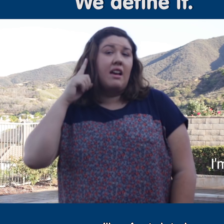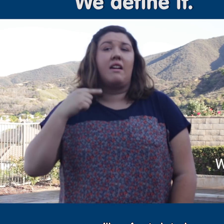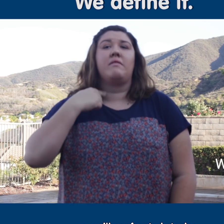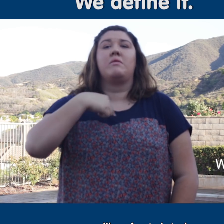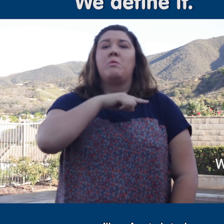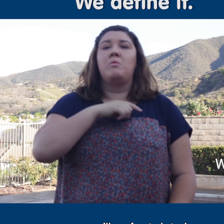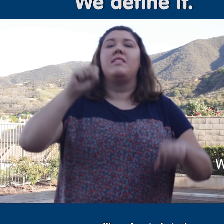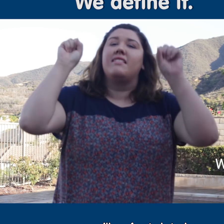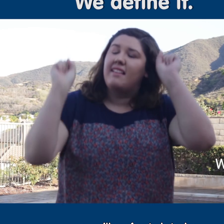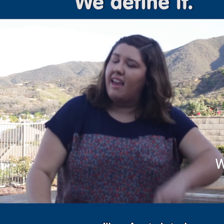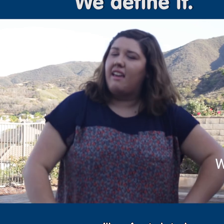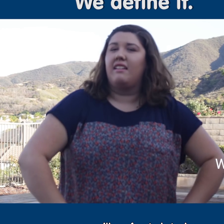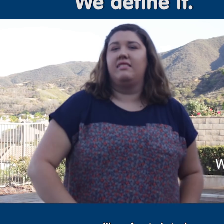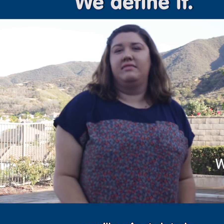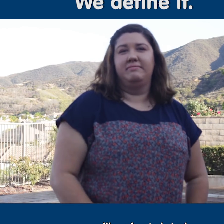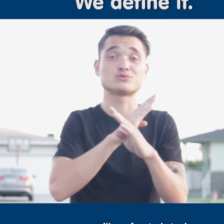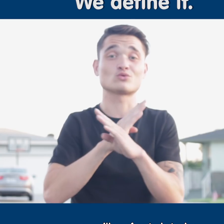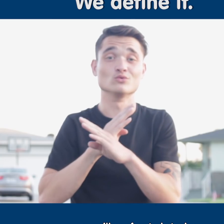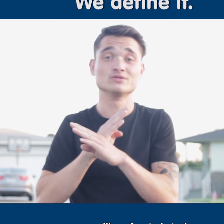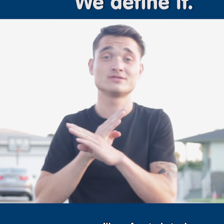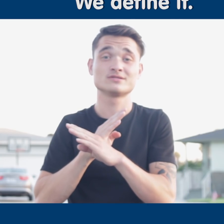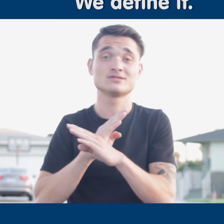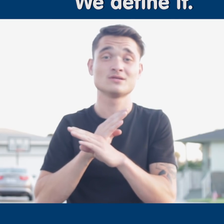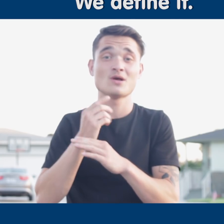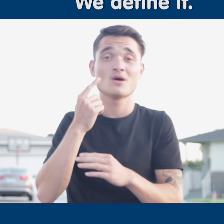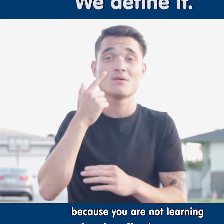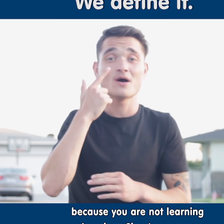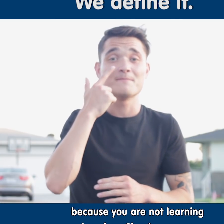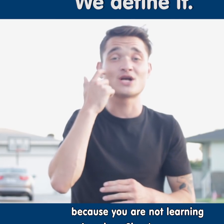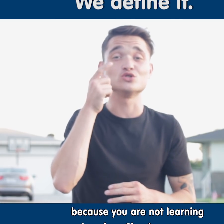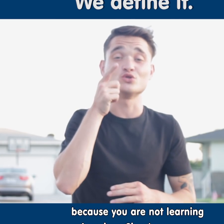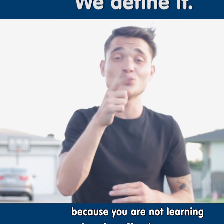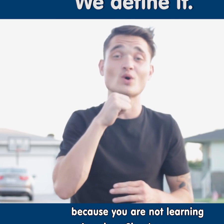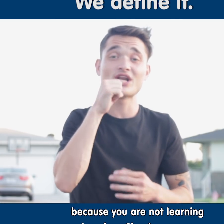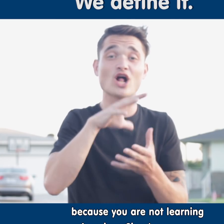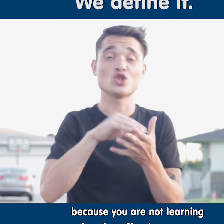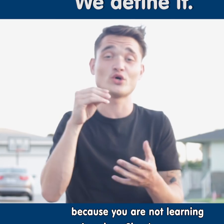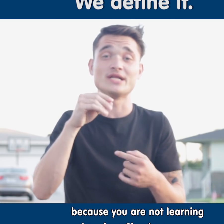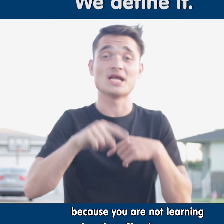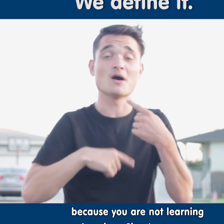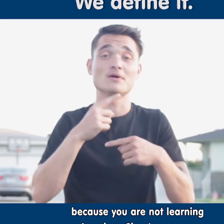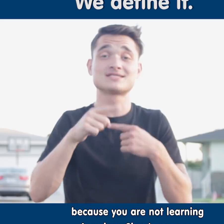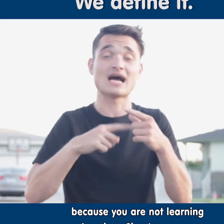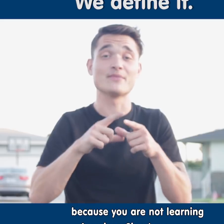confront obstacles because you are not learning American Sign Language.